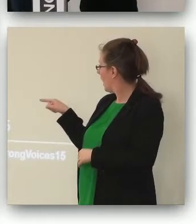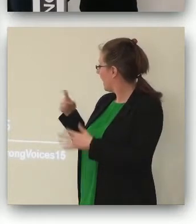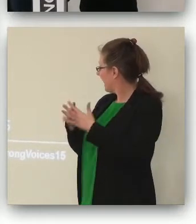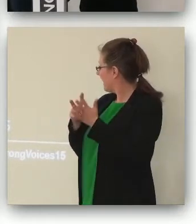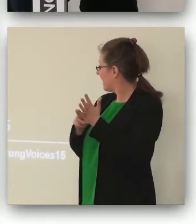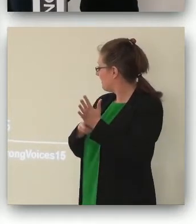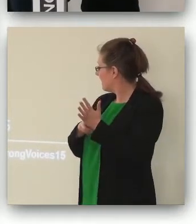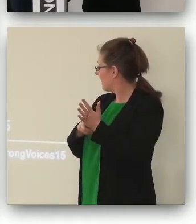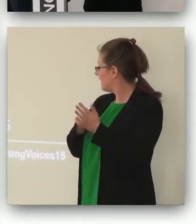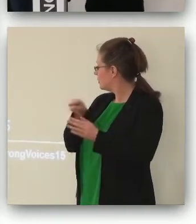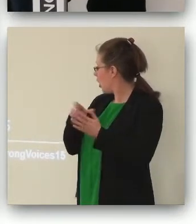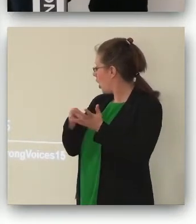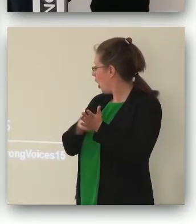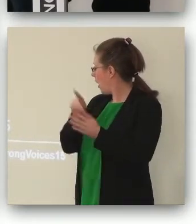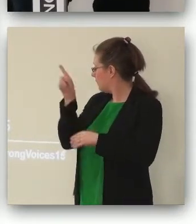polev.com/strongvoices15.